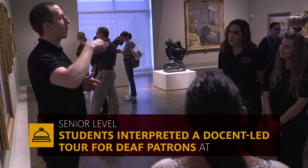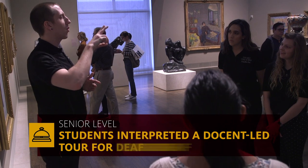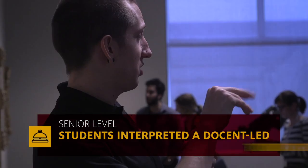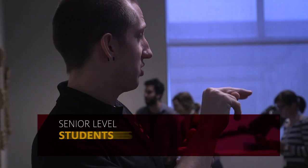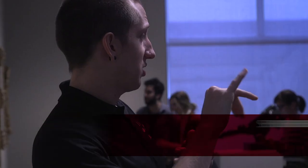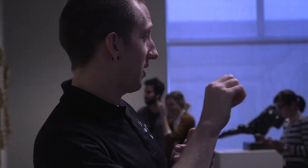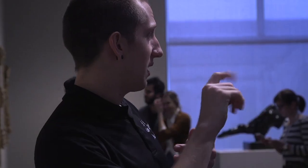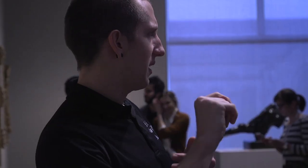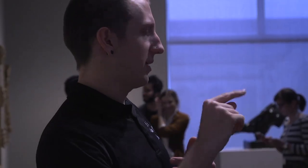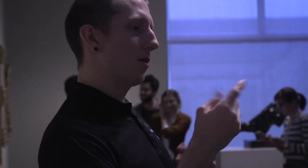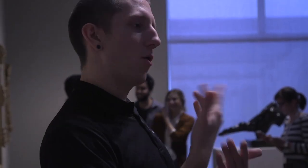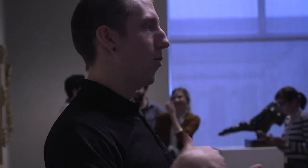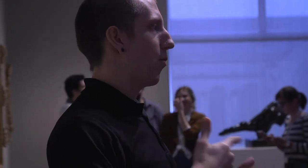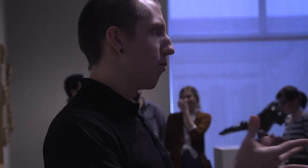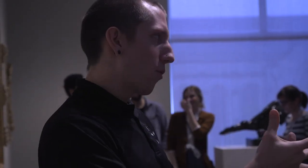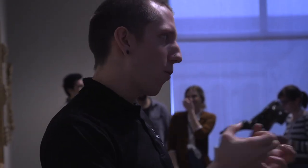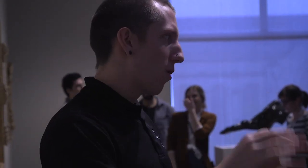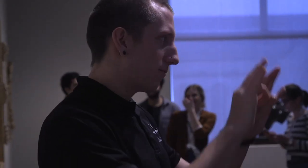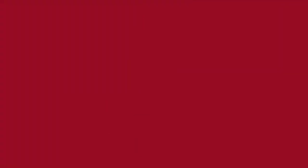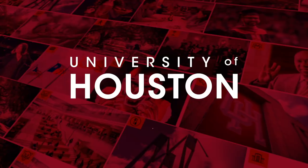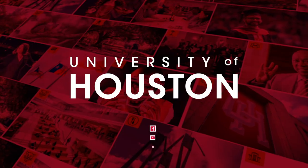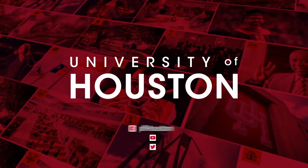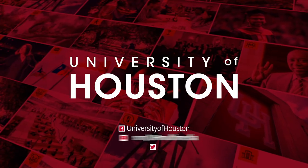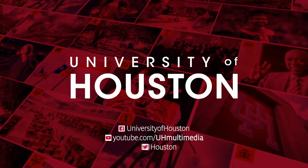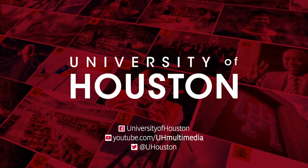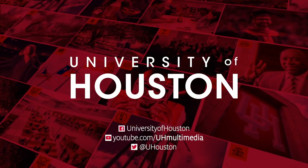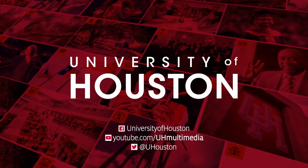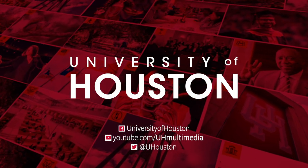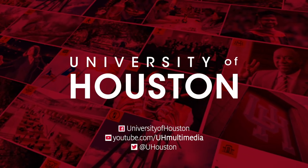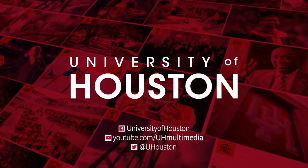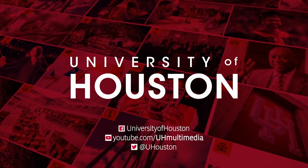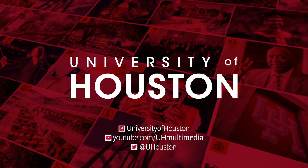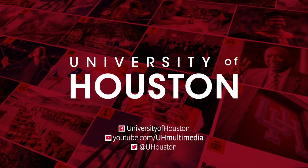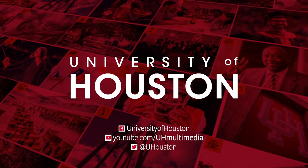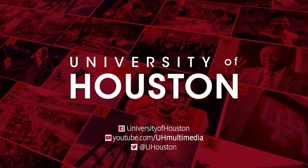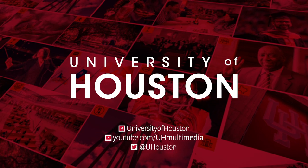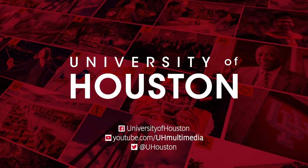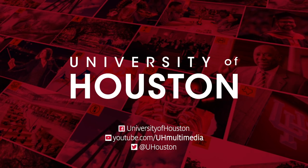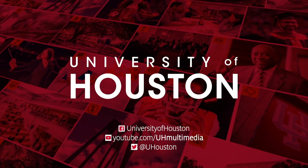The UH students researched facts about the artwork and developed talking points with the docents for the tour. For the latest from UH, make sure to subscribe.